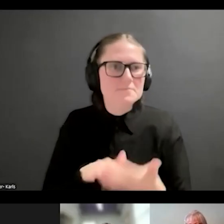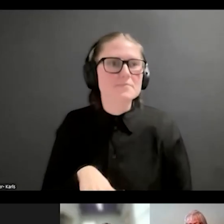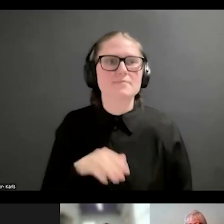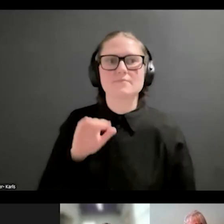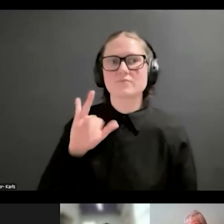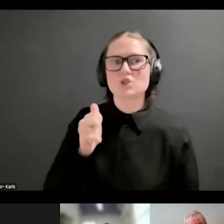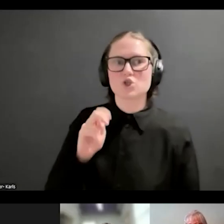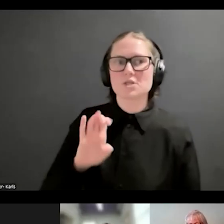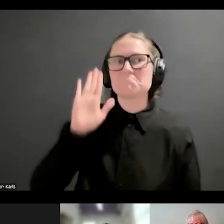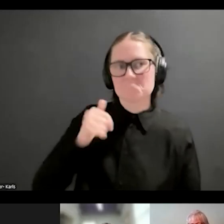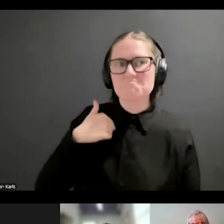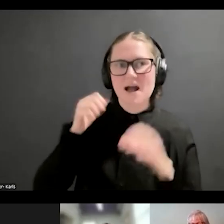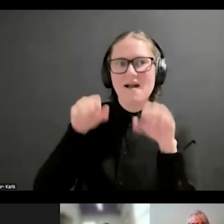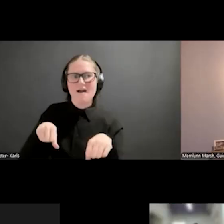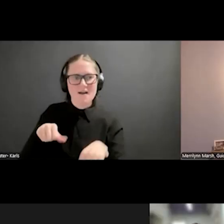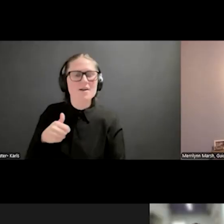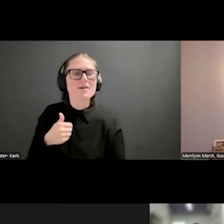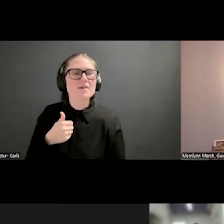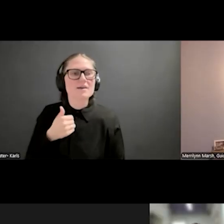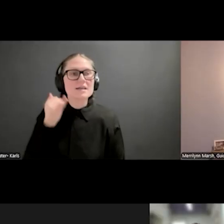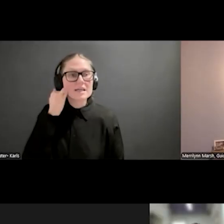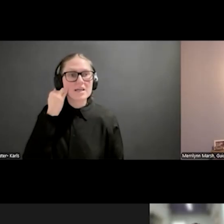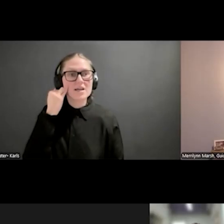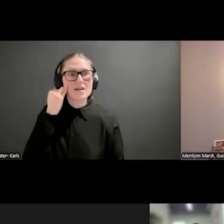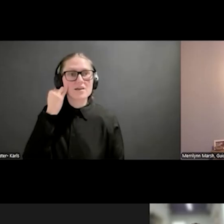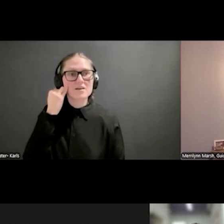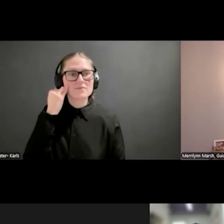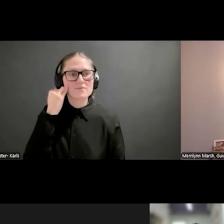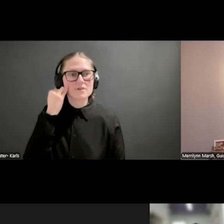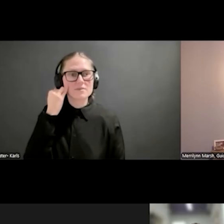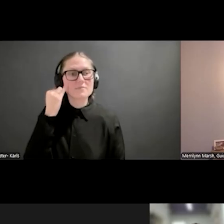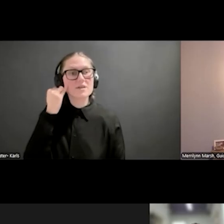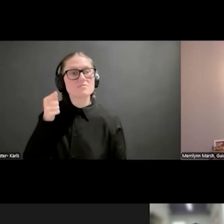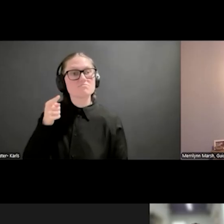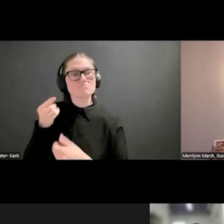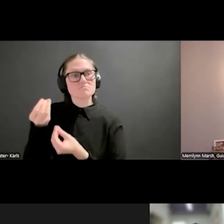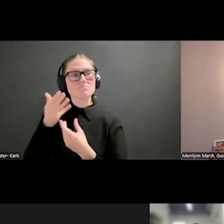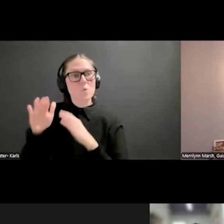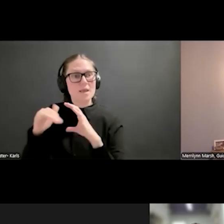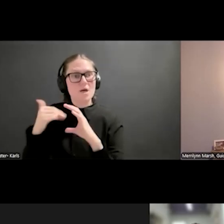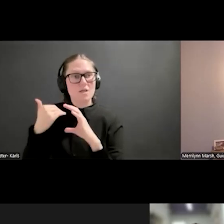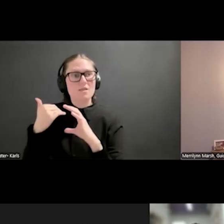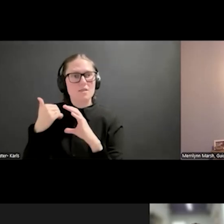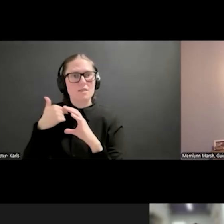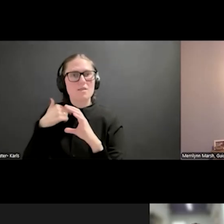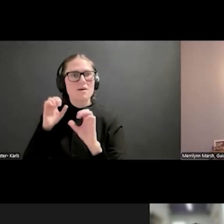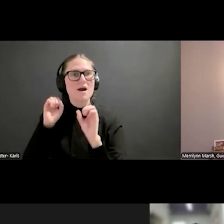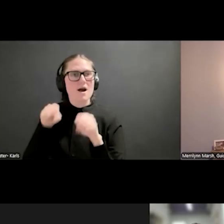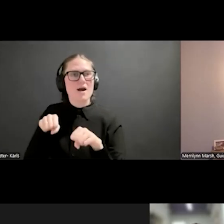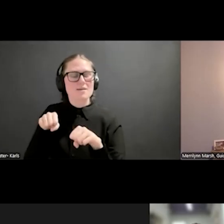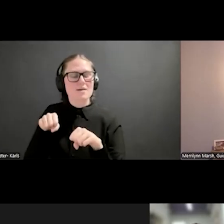Yes, I can. If I have your email, I can send